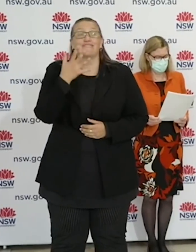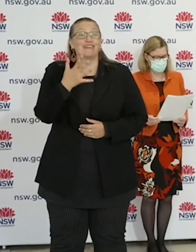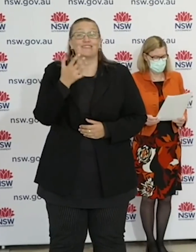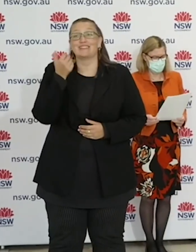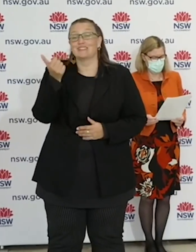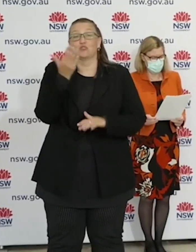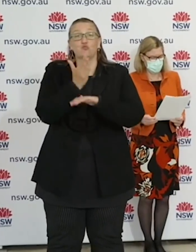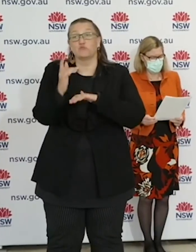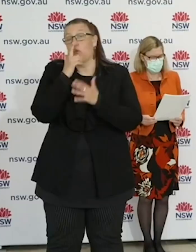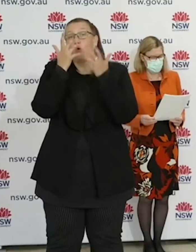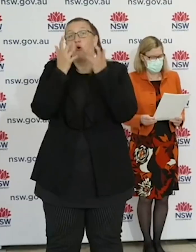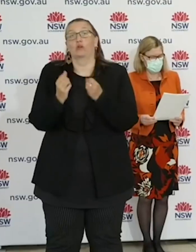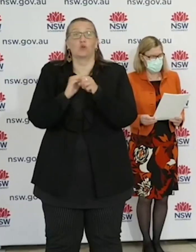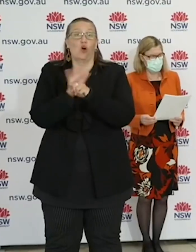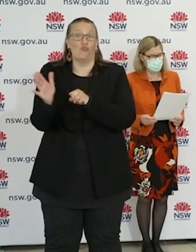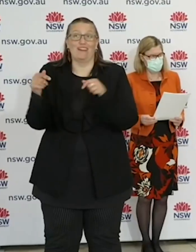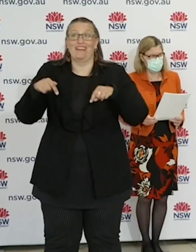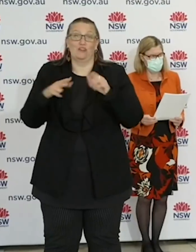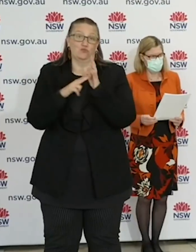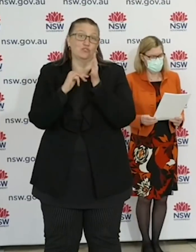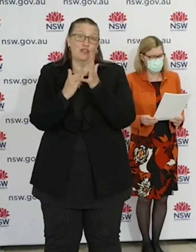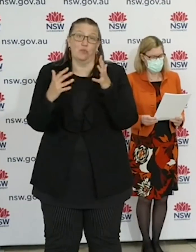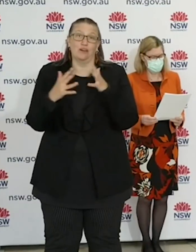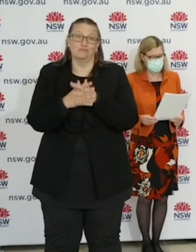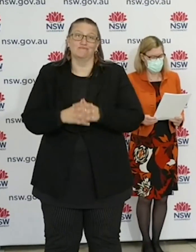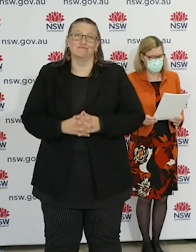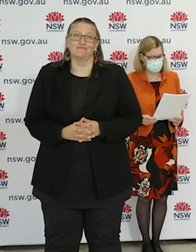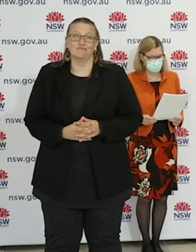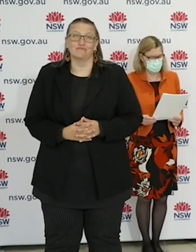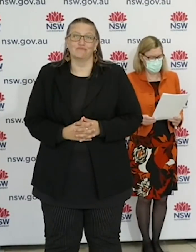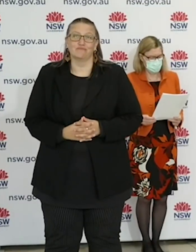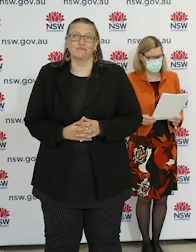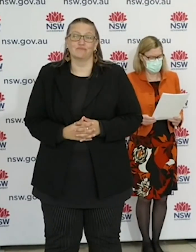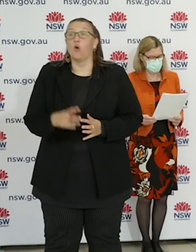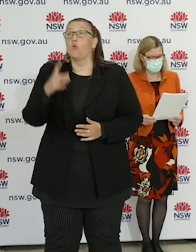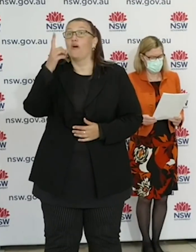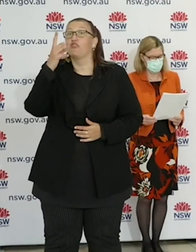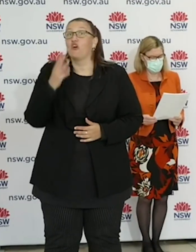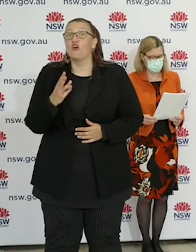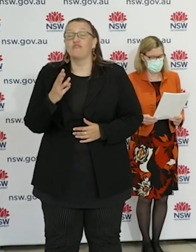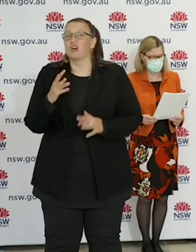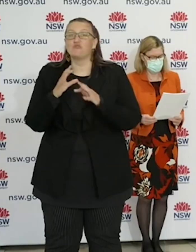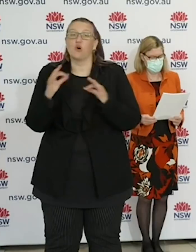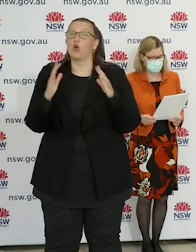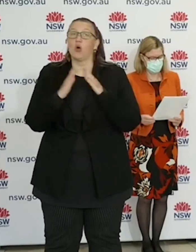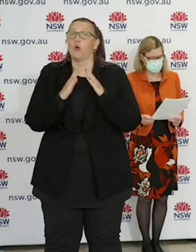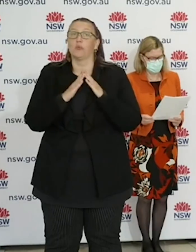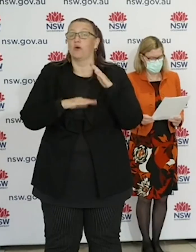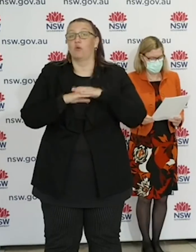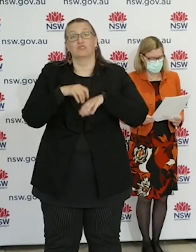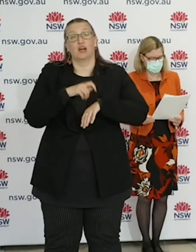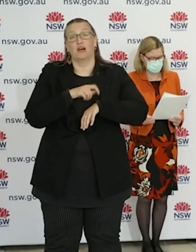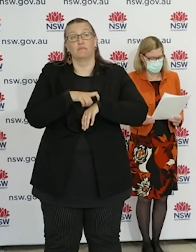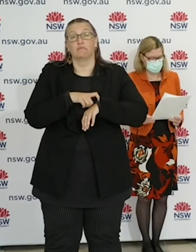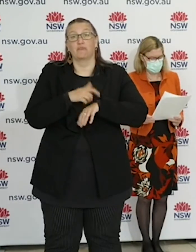transmission in New South Wales, and at this stage we understand around a third of them had some exposure in the community during that time.